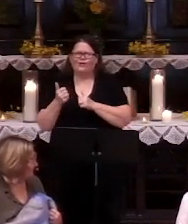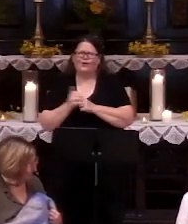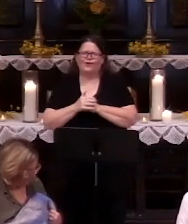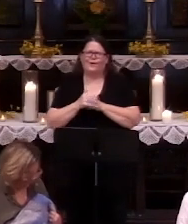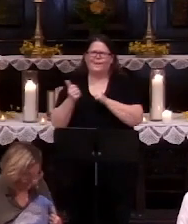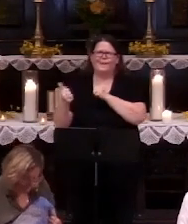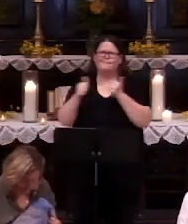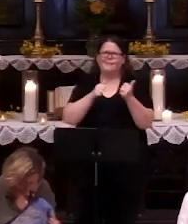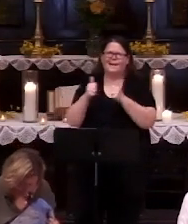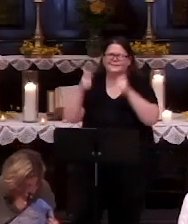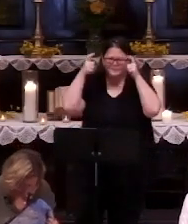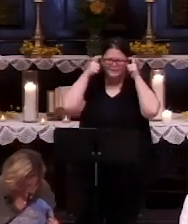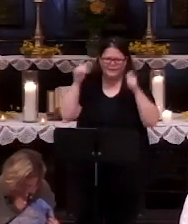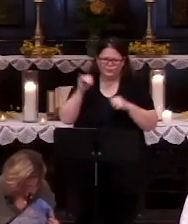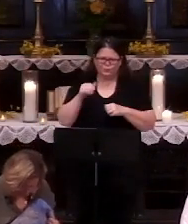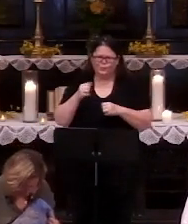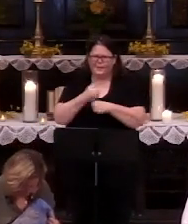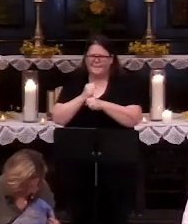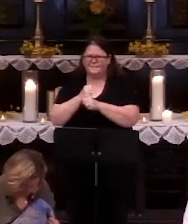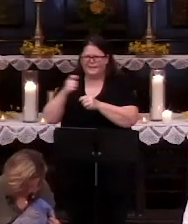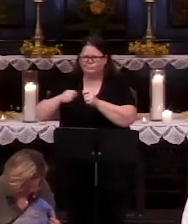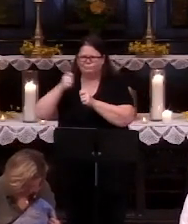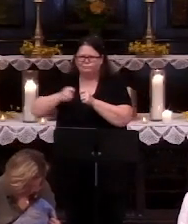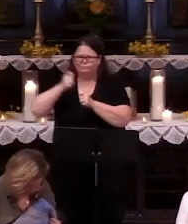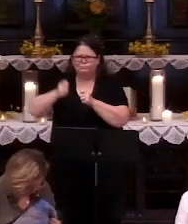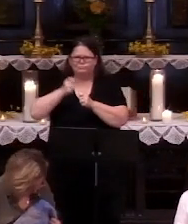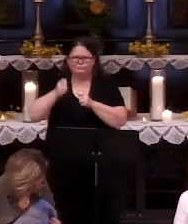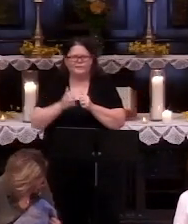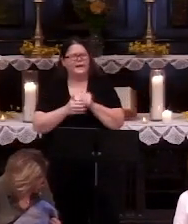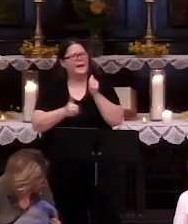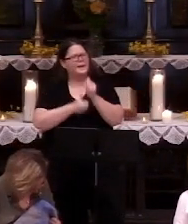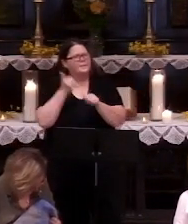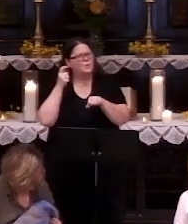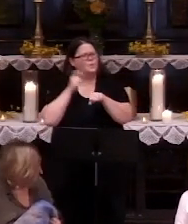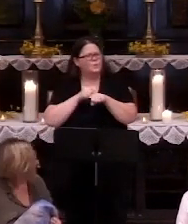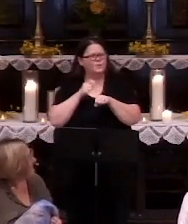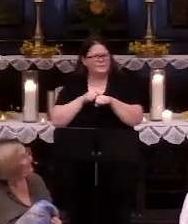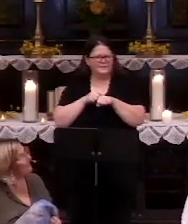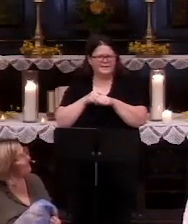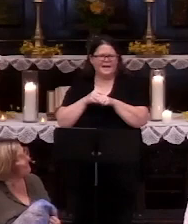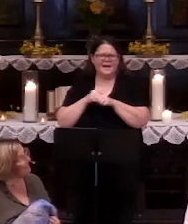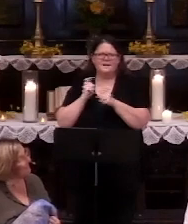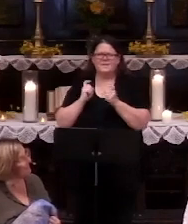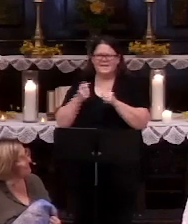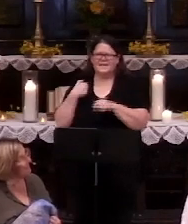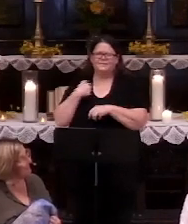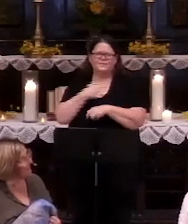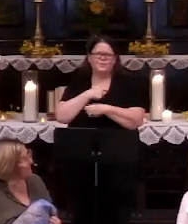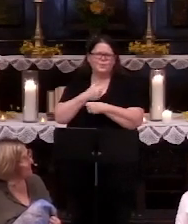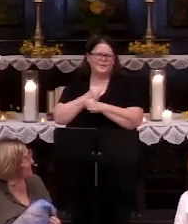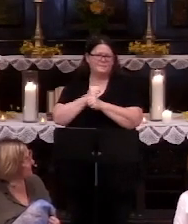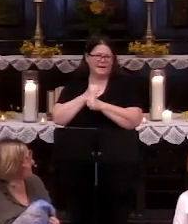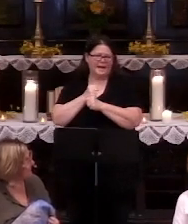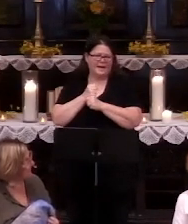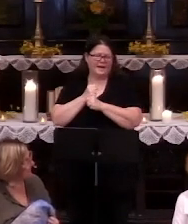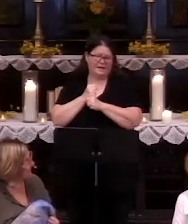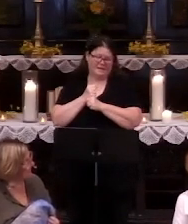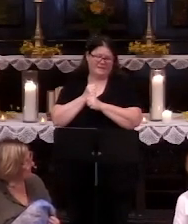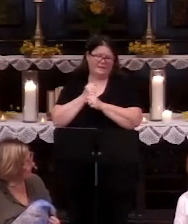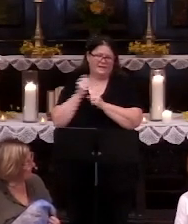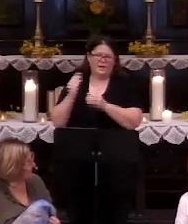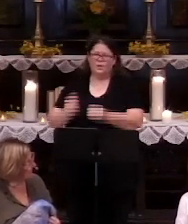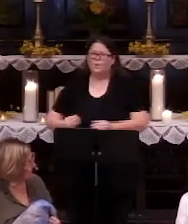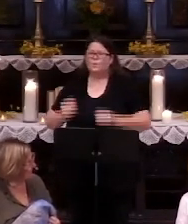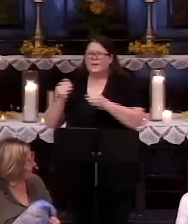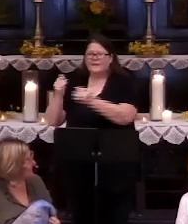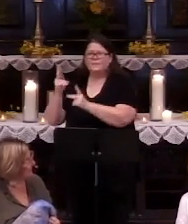things that we have done. And most of the time, the gifts that we make are given to people we will never, ever